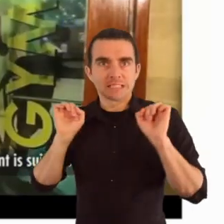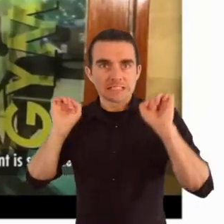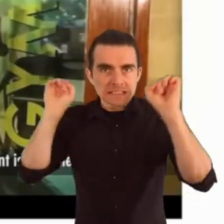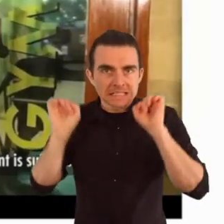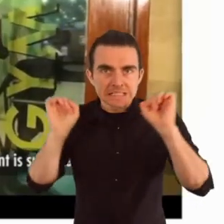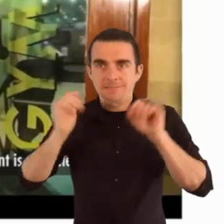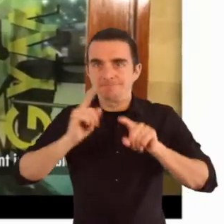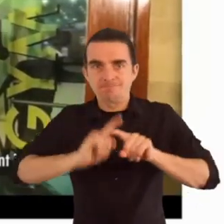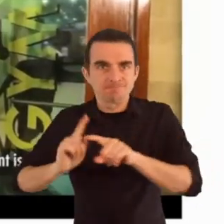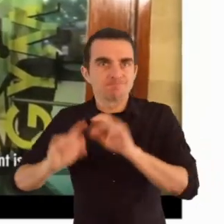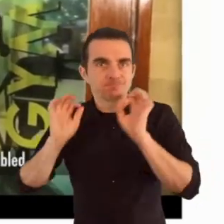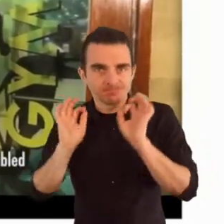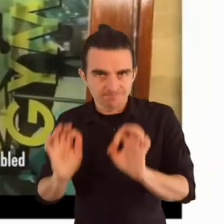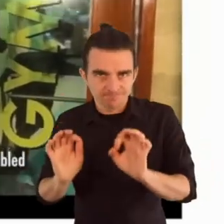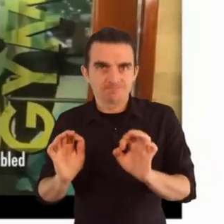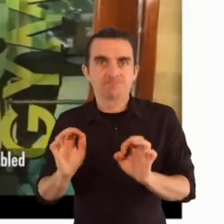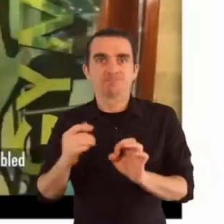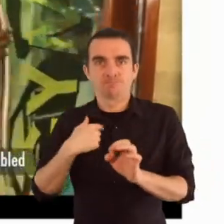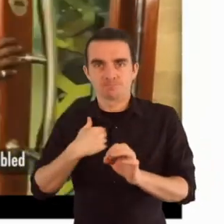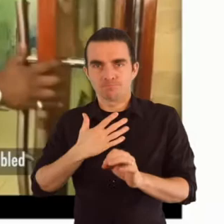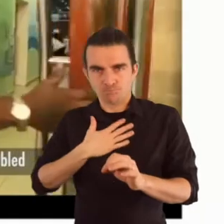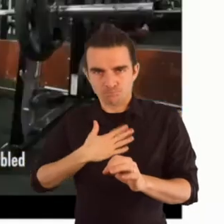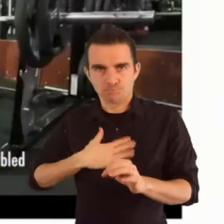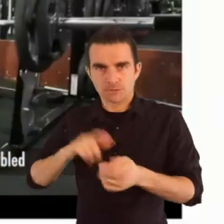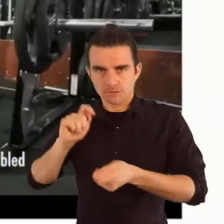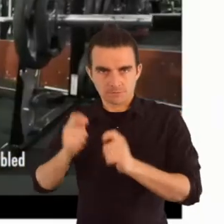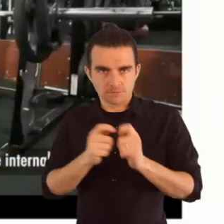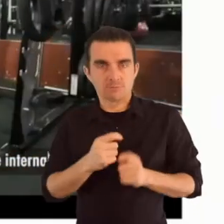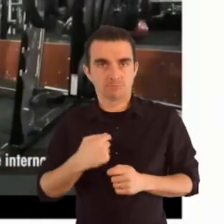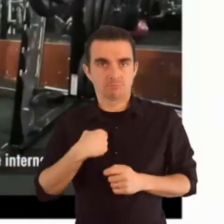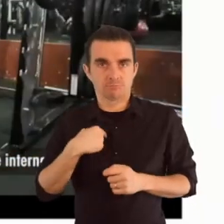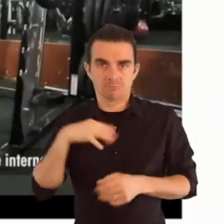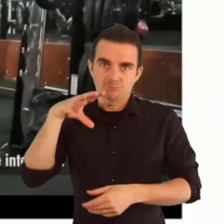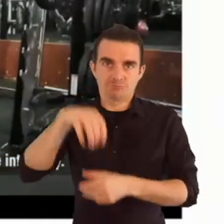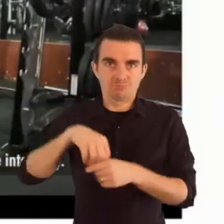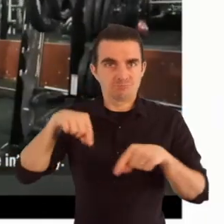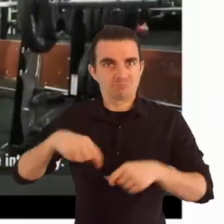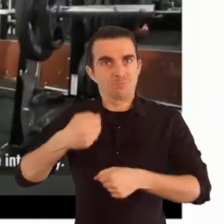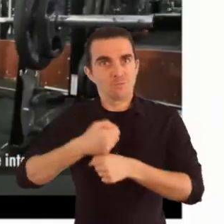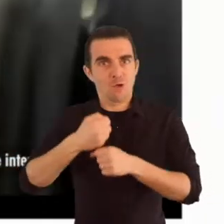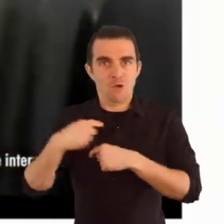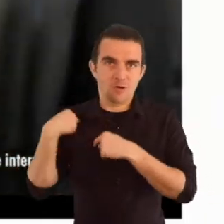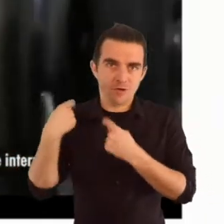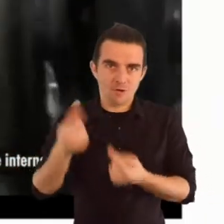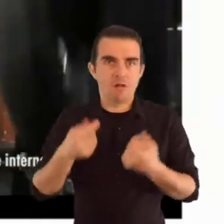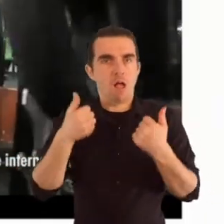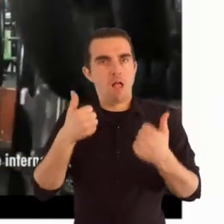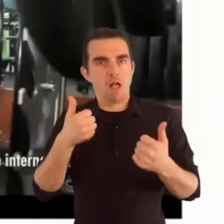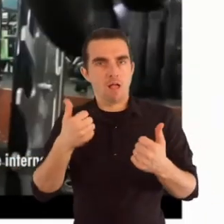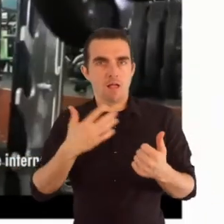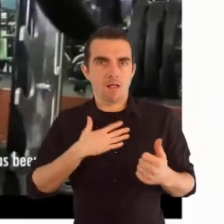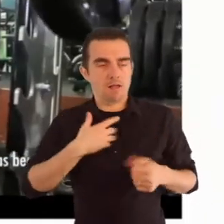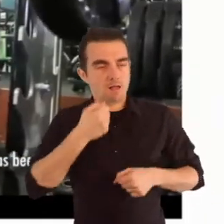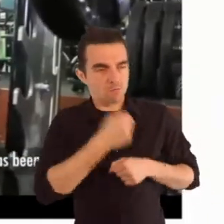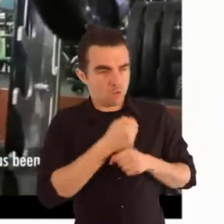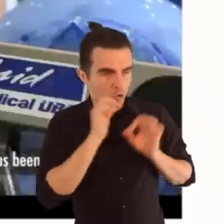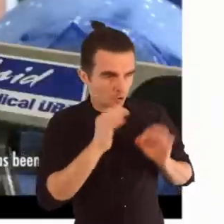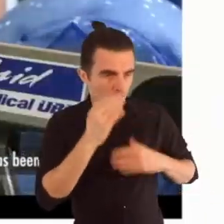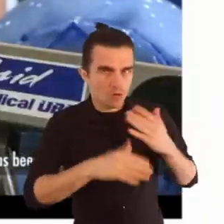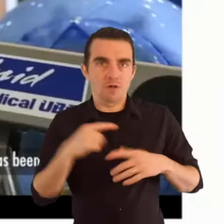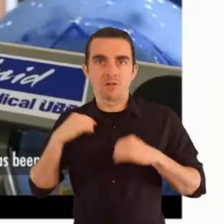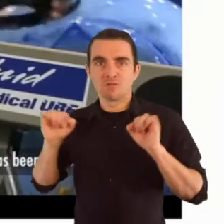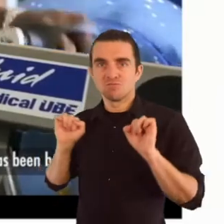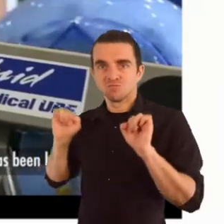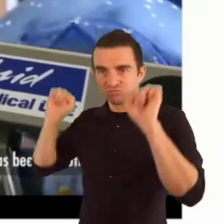equipment is suitable for people that are differently enabled. So there's quite a bit that we've done internally. For the time I've been